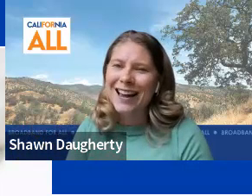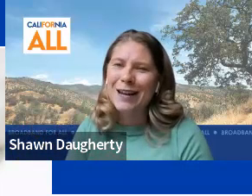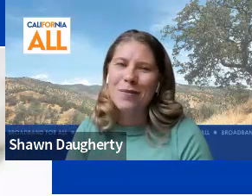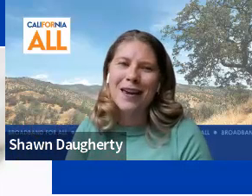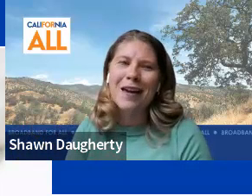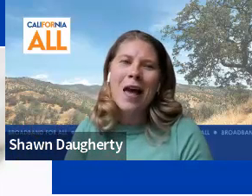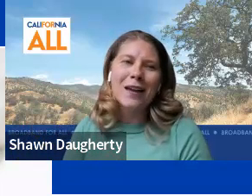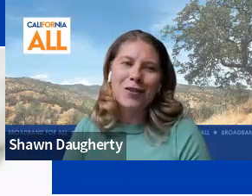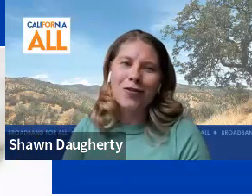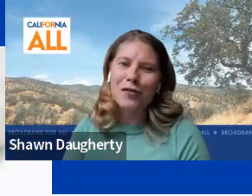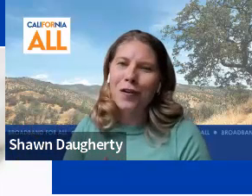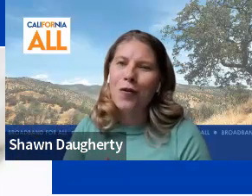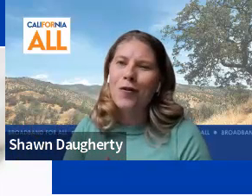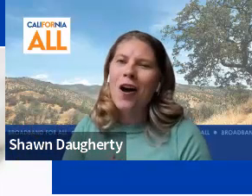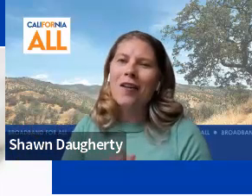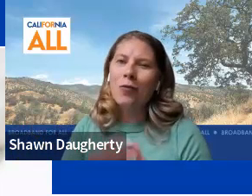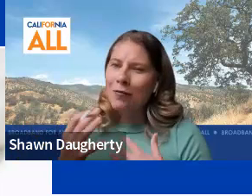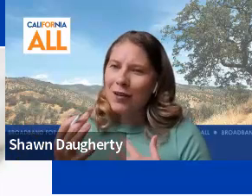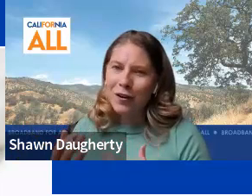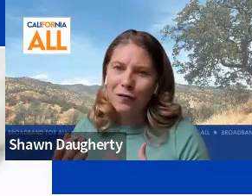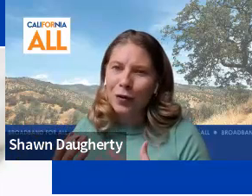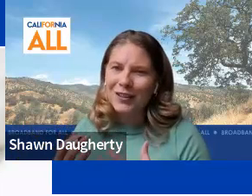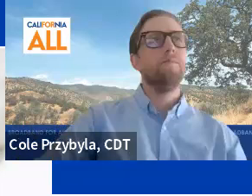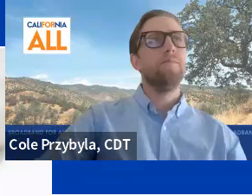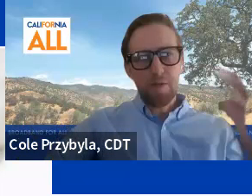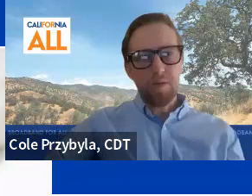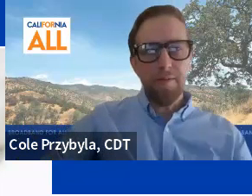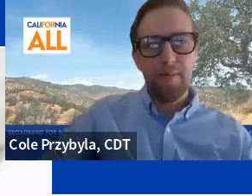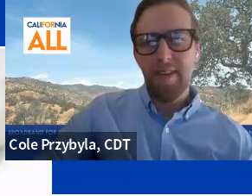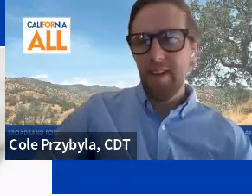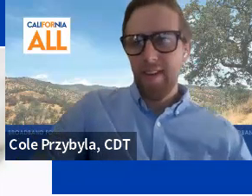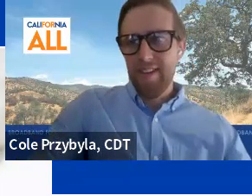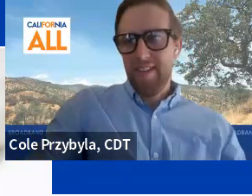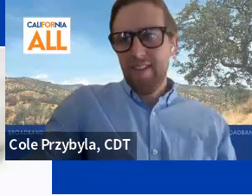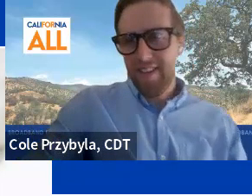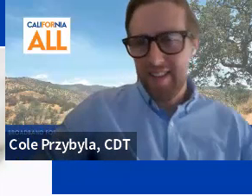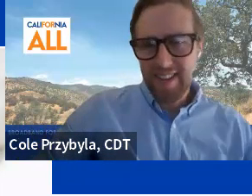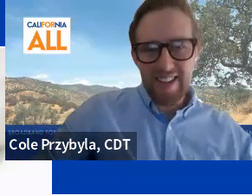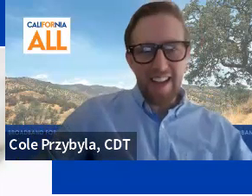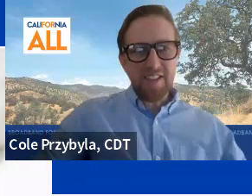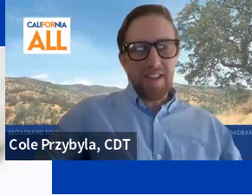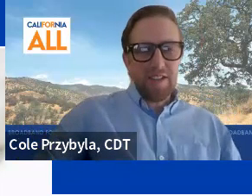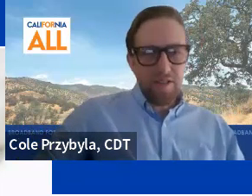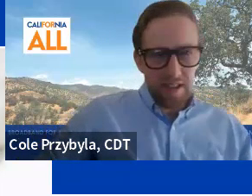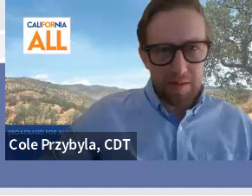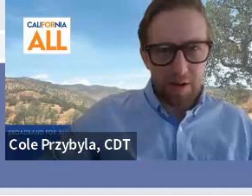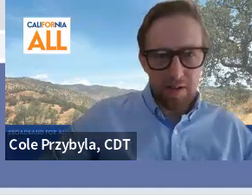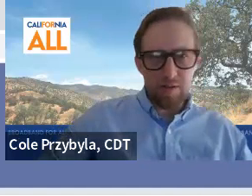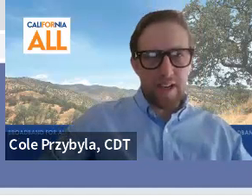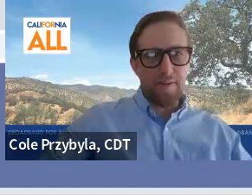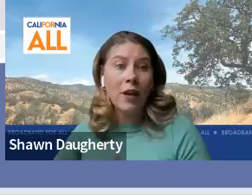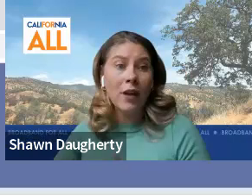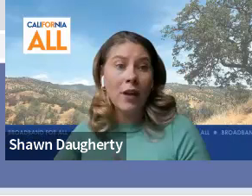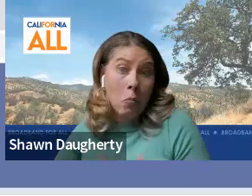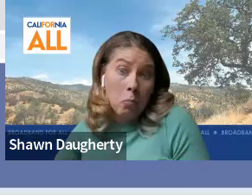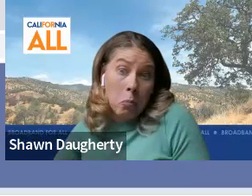thing that's on your phone. Again, we have it in 14 languages. Can we demo the tool now? Oh, you want to do a demo of the tool now? Let's do the demo of the